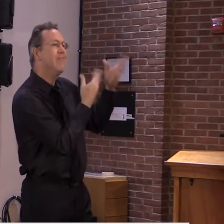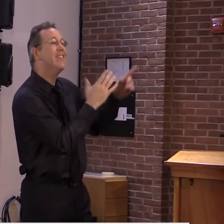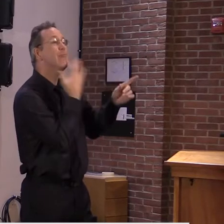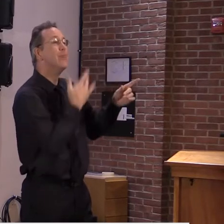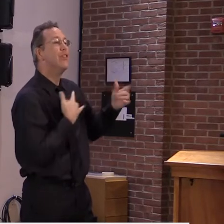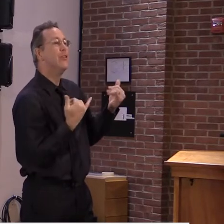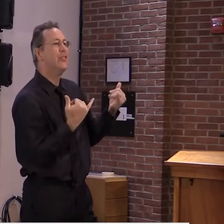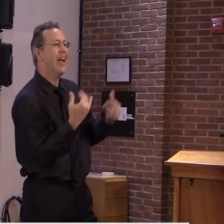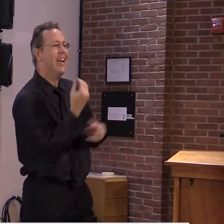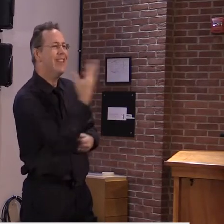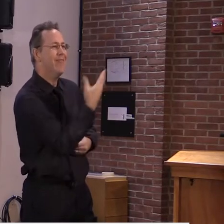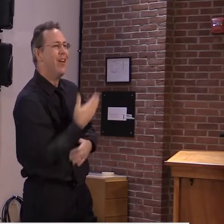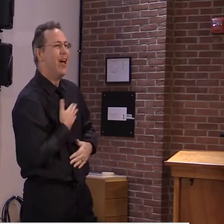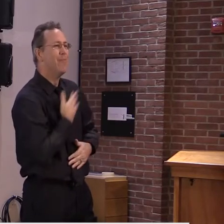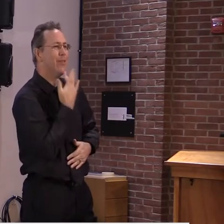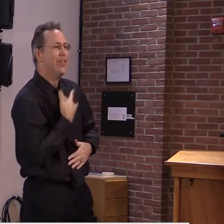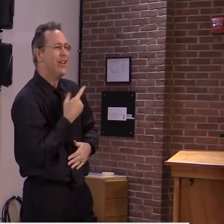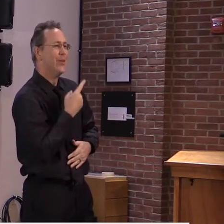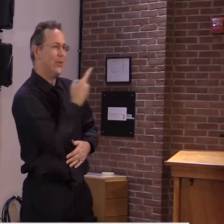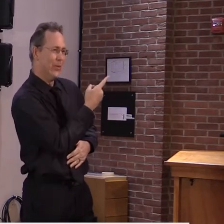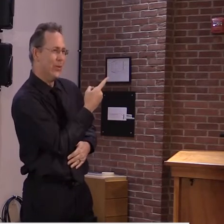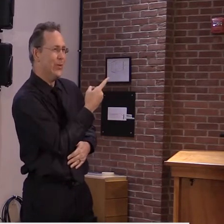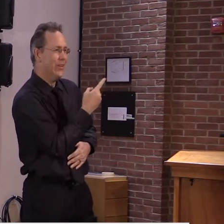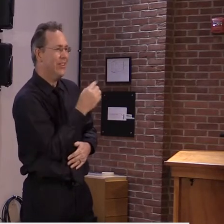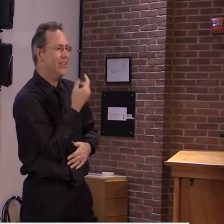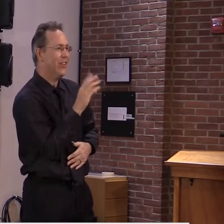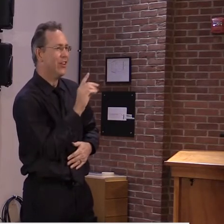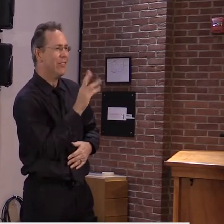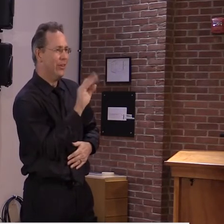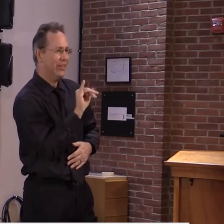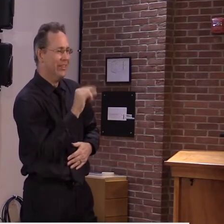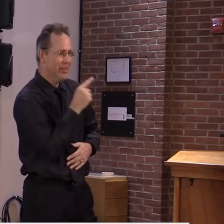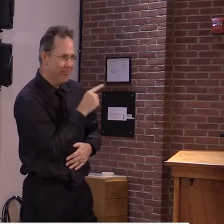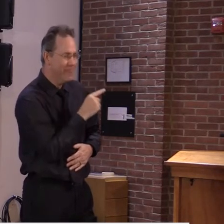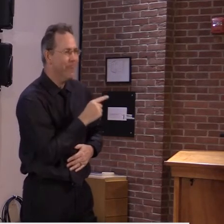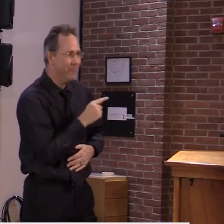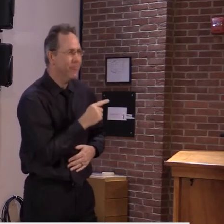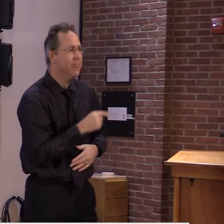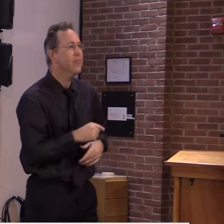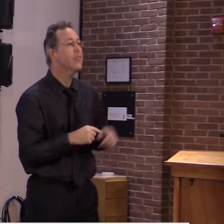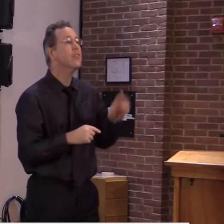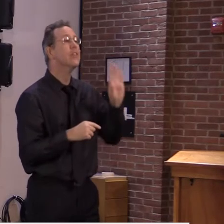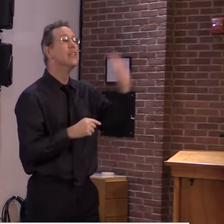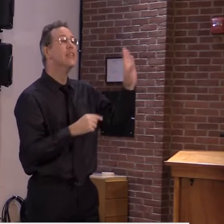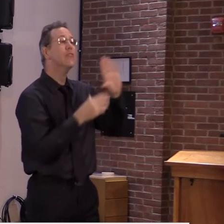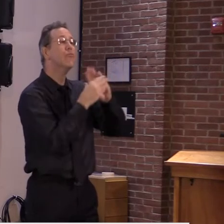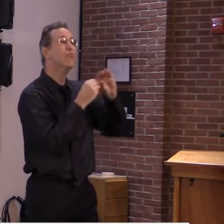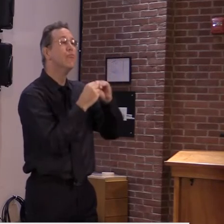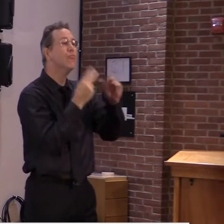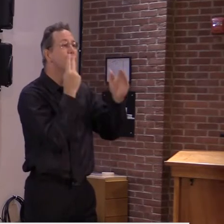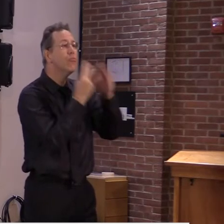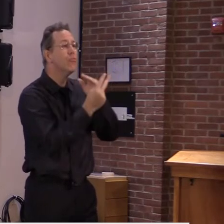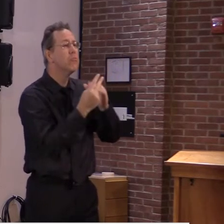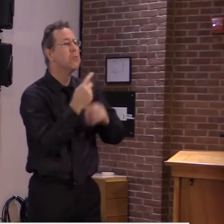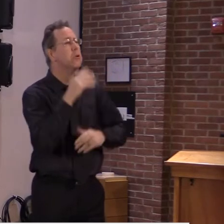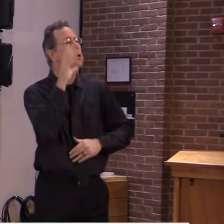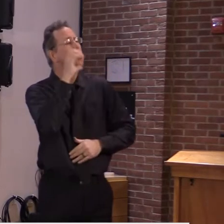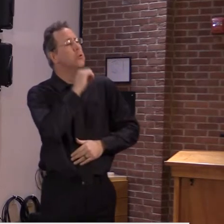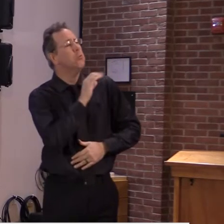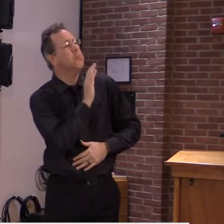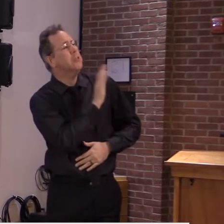of what number will achieve community or herd immunity, but he estimates it's in the 70 to 90%